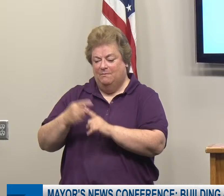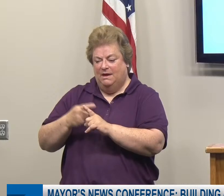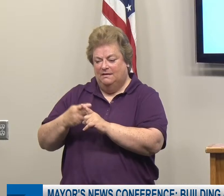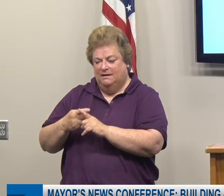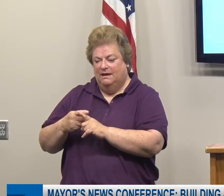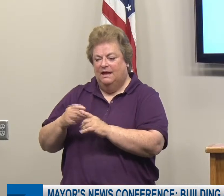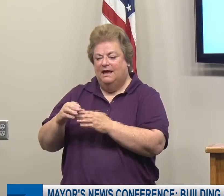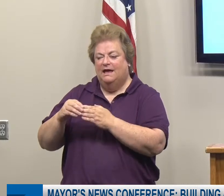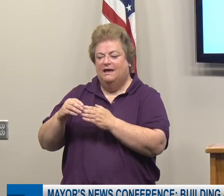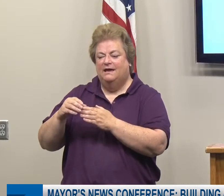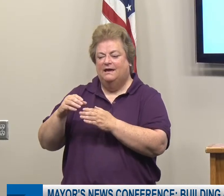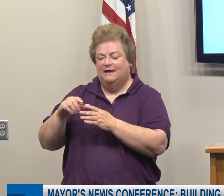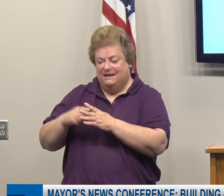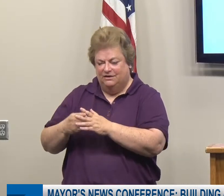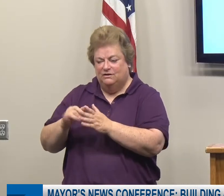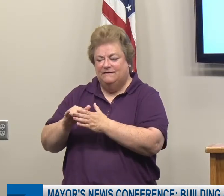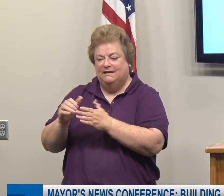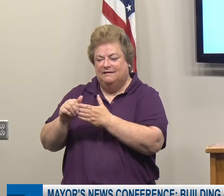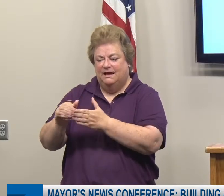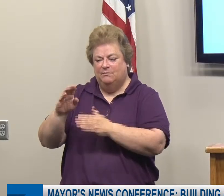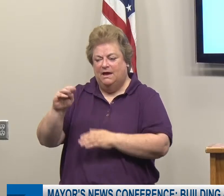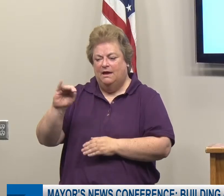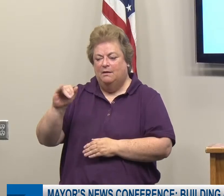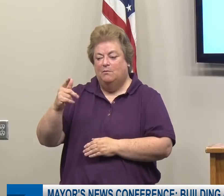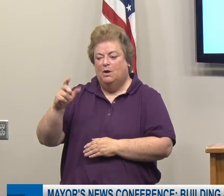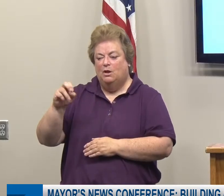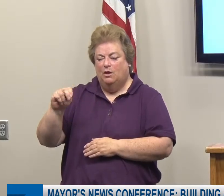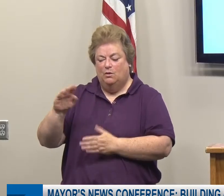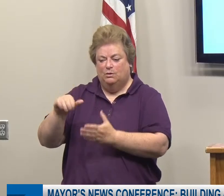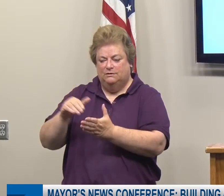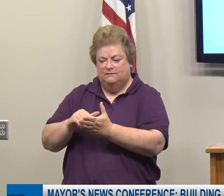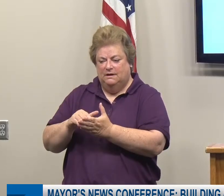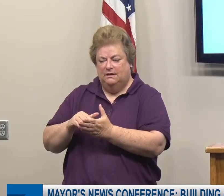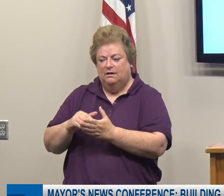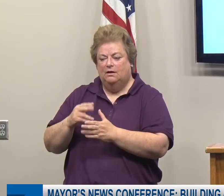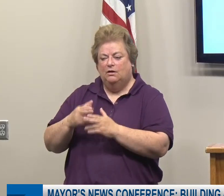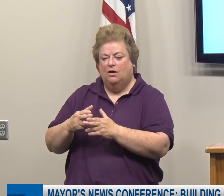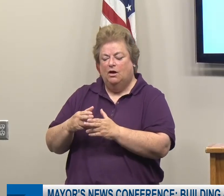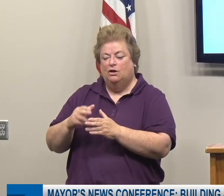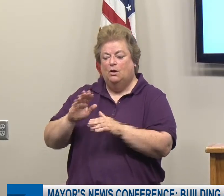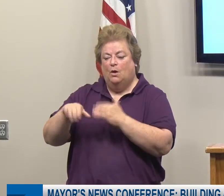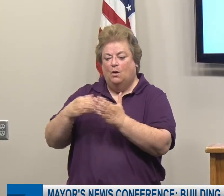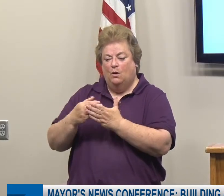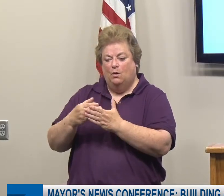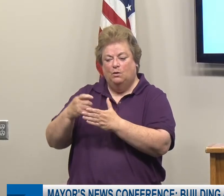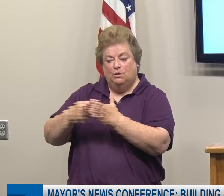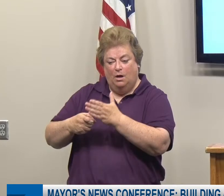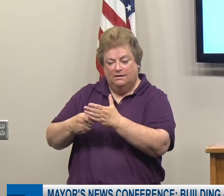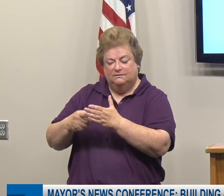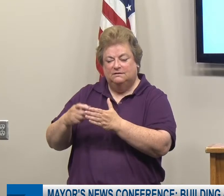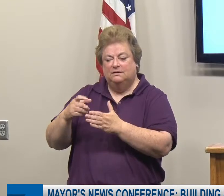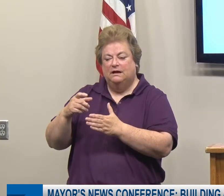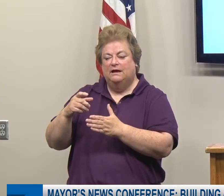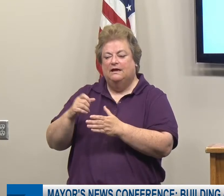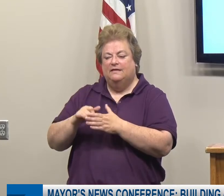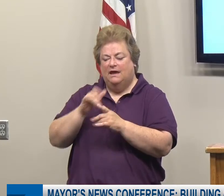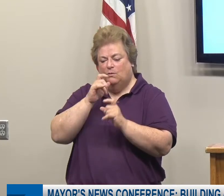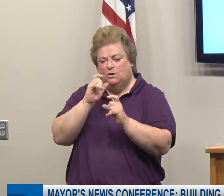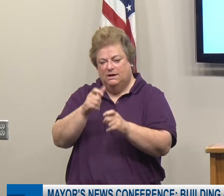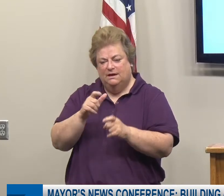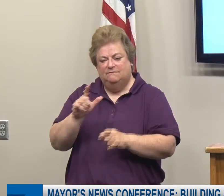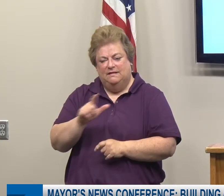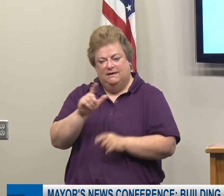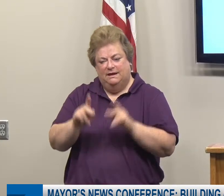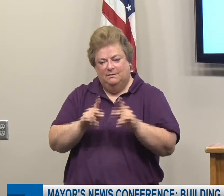Malone Center, which the community-based organizers call Hold Cops Accountable. This effort is designed to give Lincoln residents